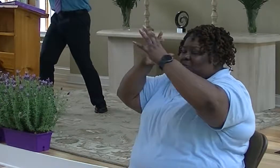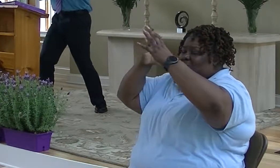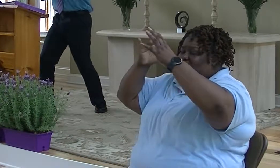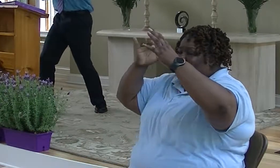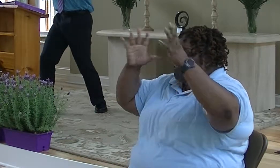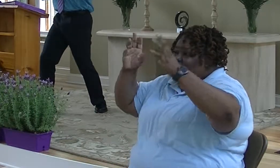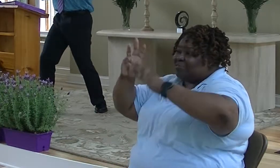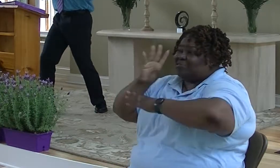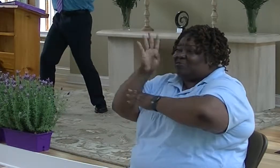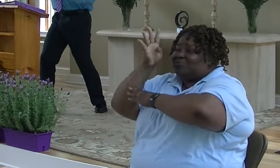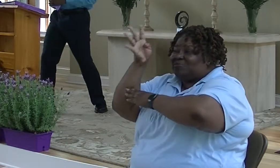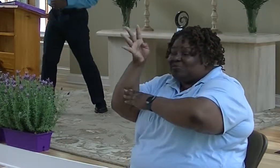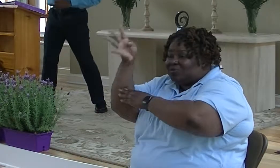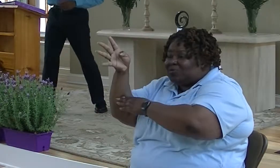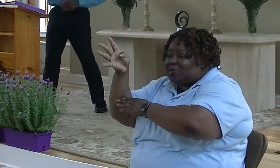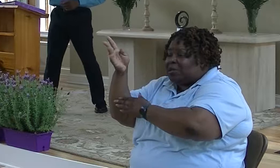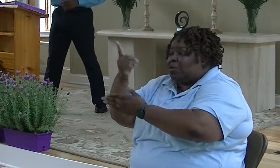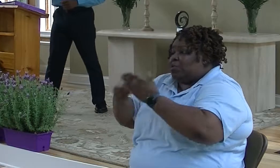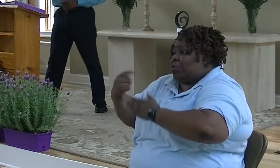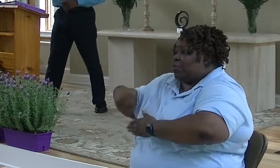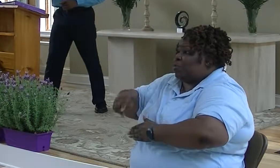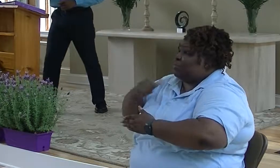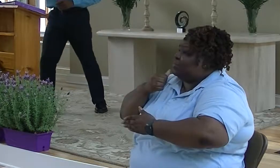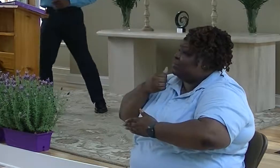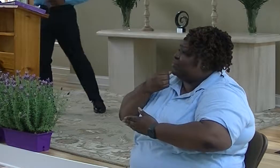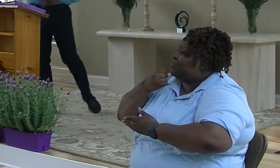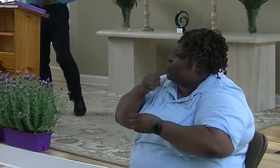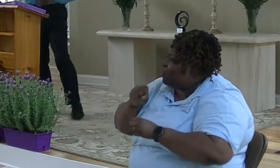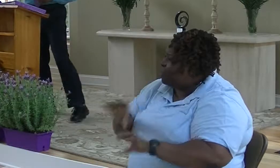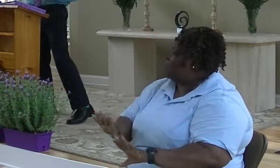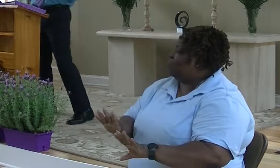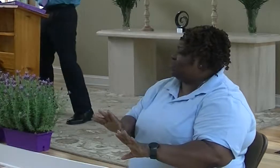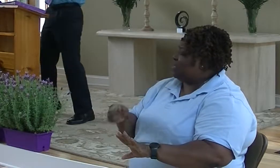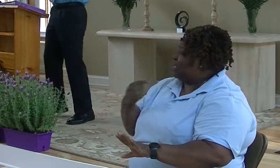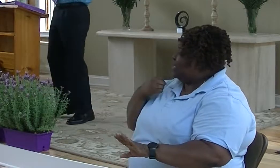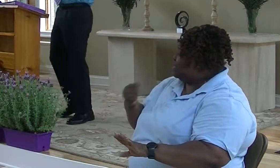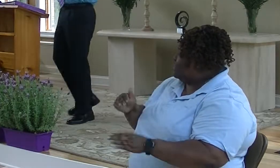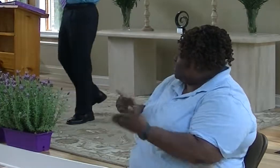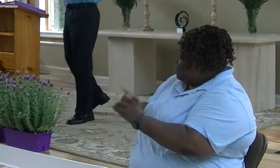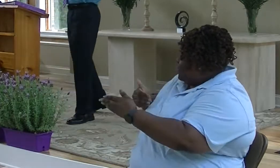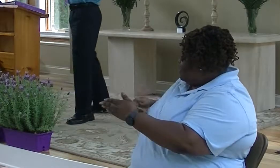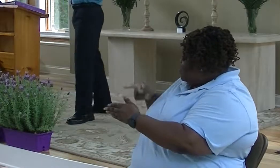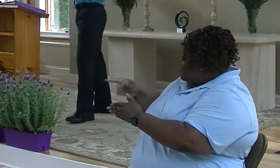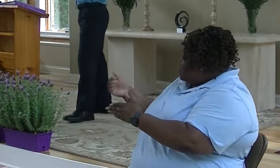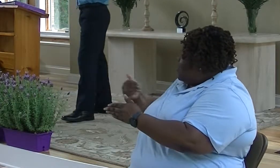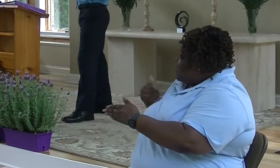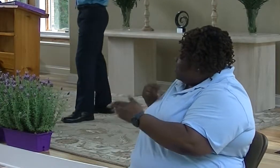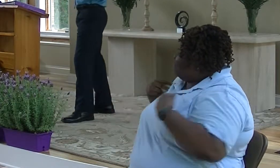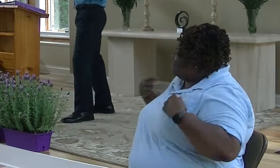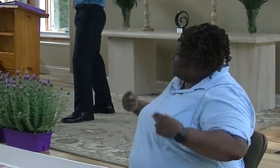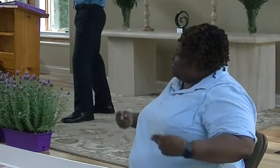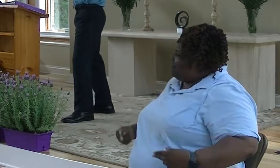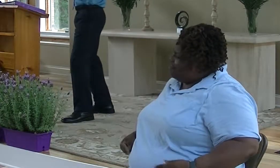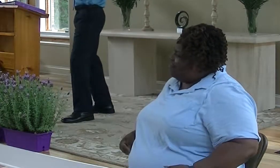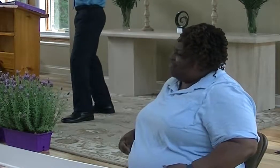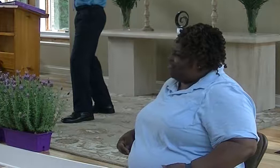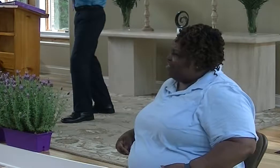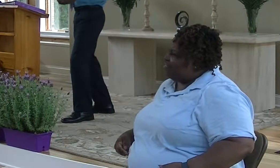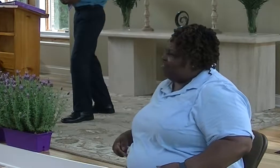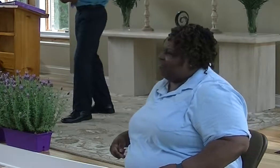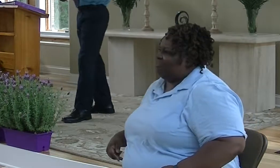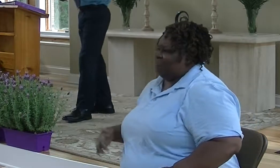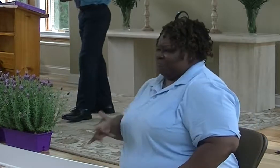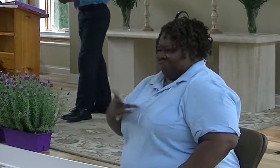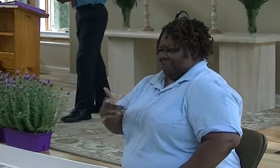craft and create what we don't want? I've said this before because you have a physical reaction to this thing